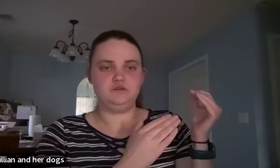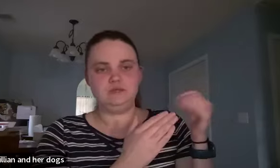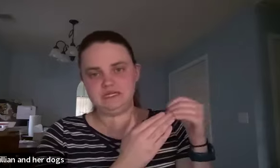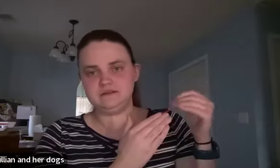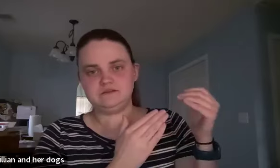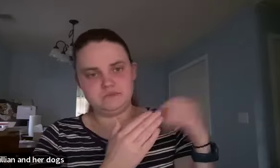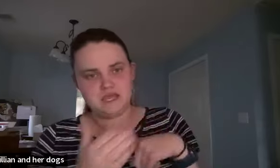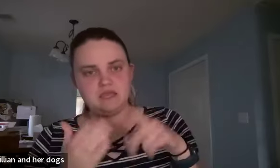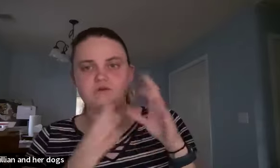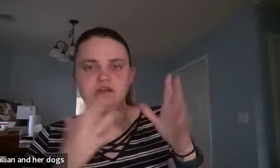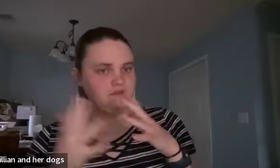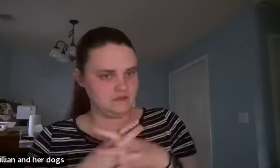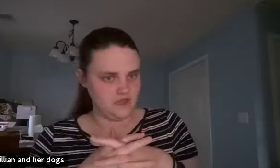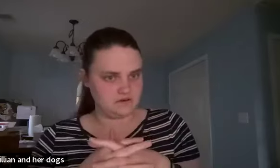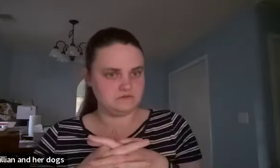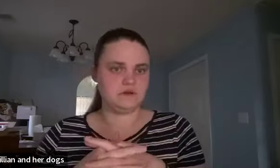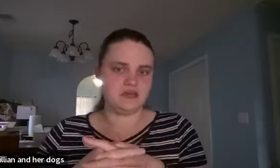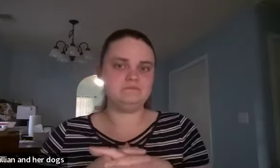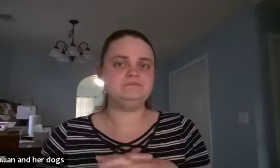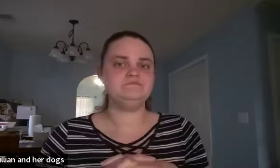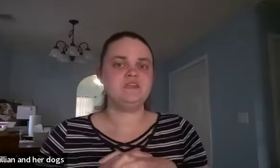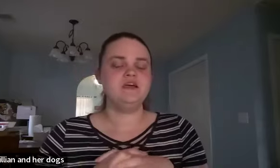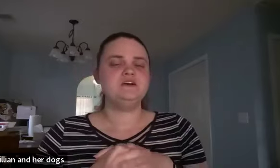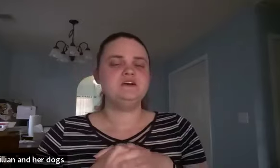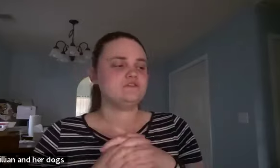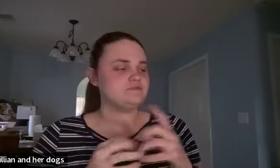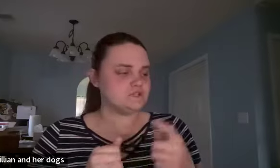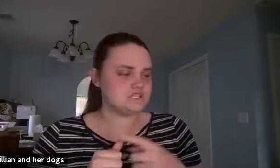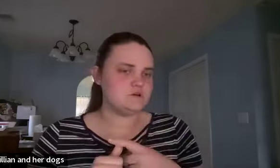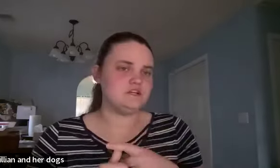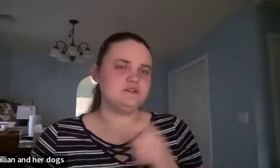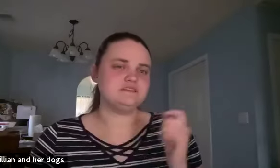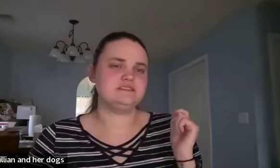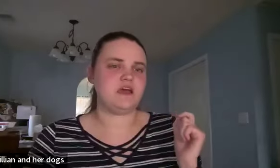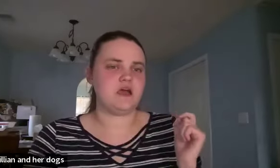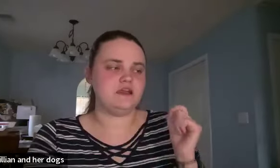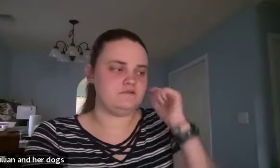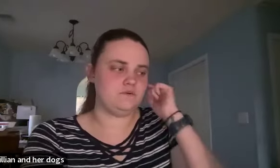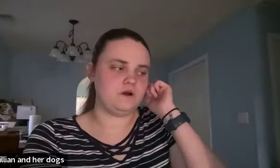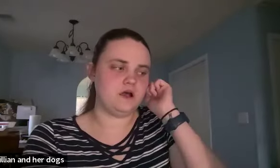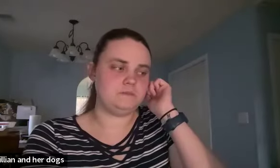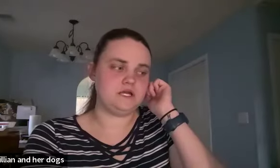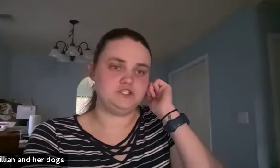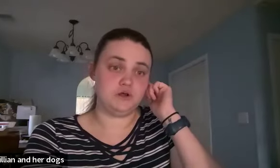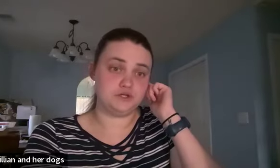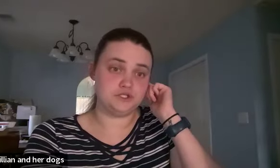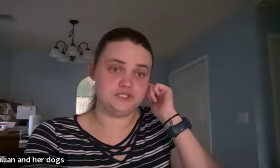you needed to pay, or anything like that. Okay. So the first sign we're going to do is the sign for